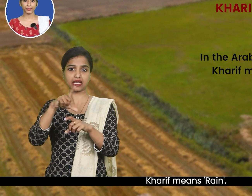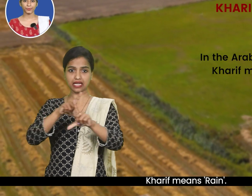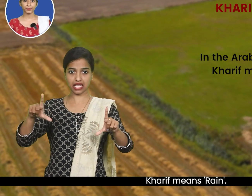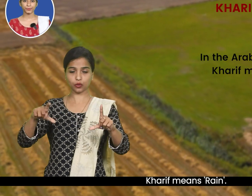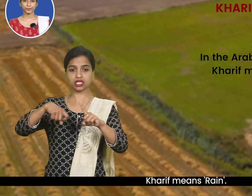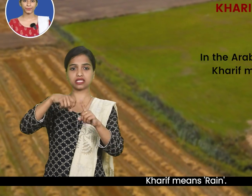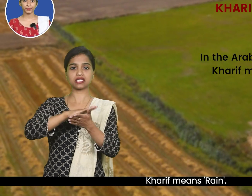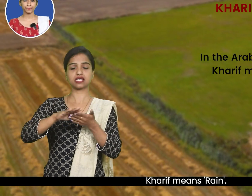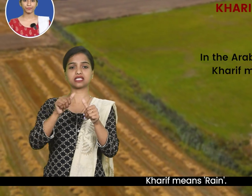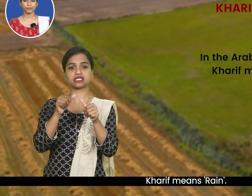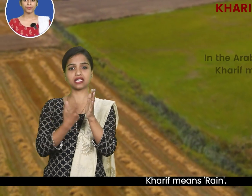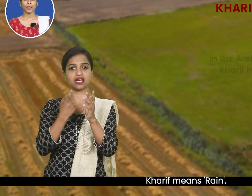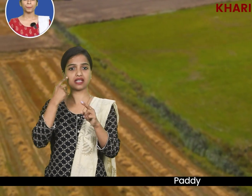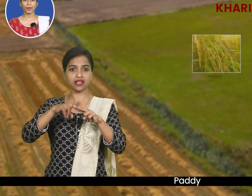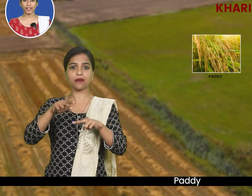rain.